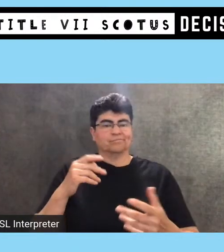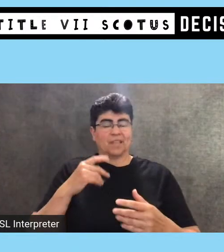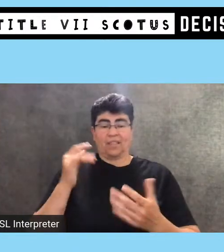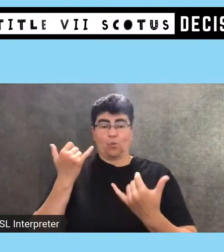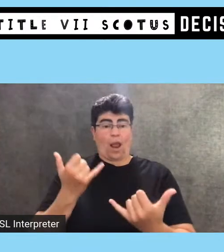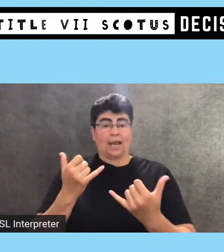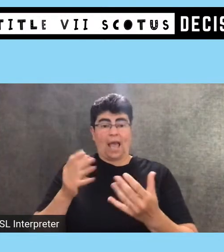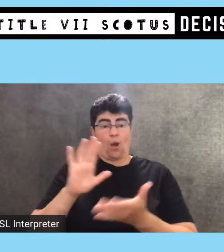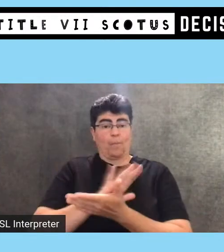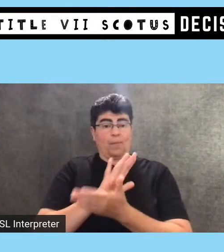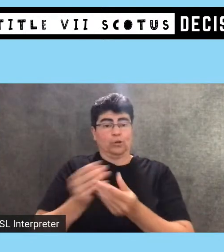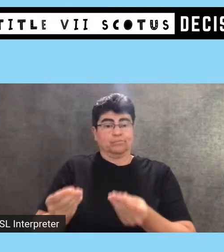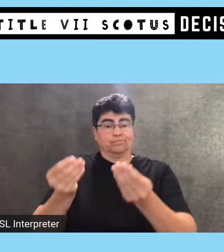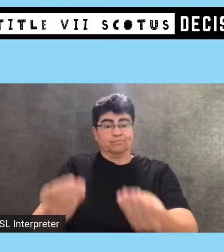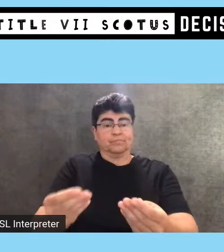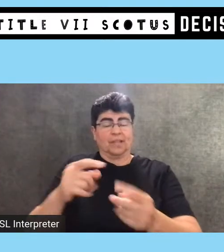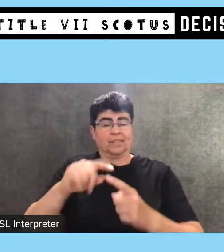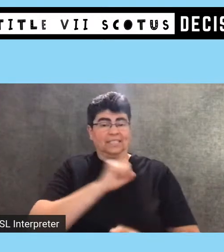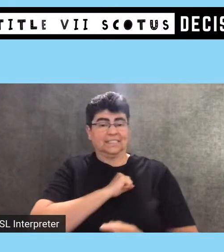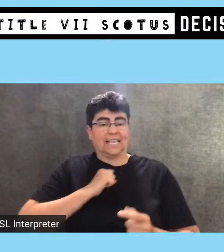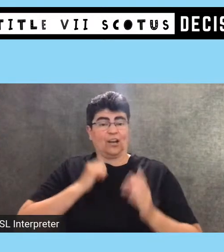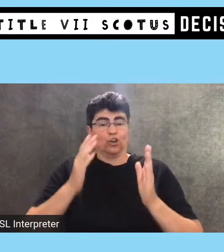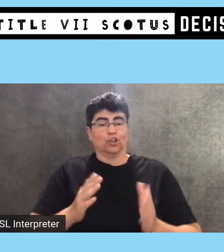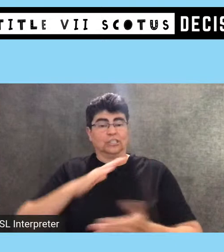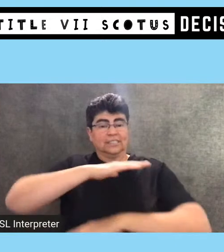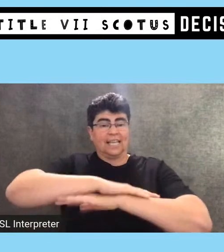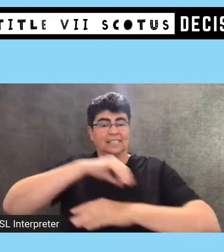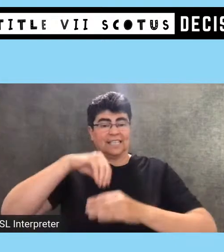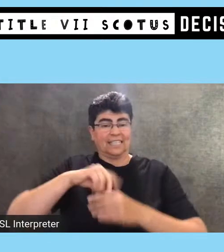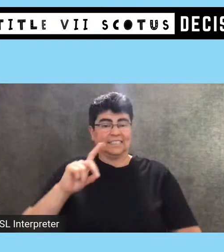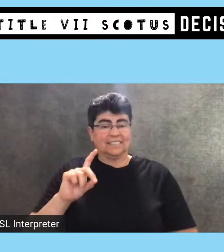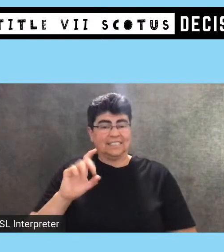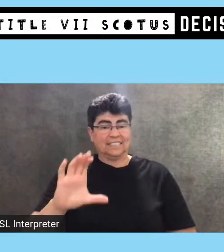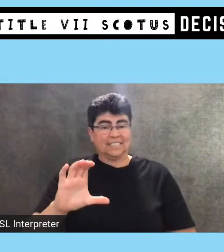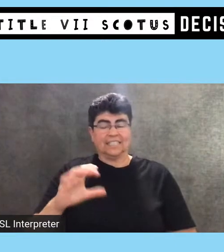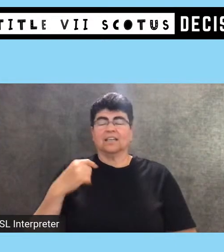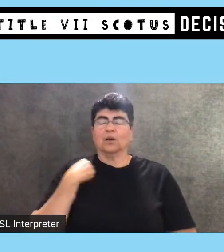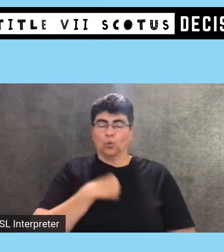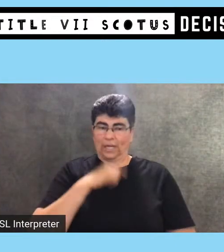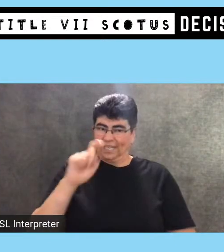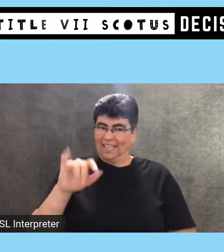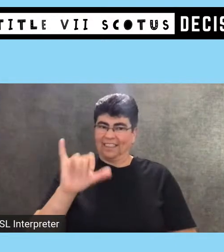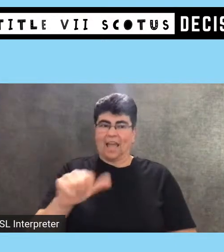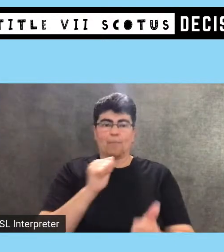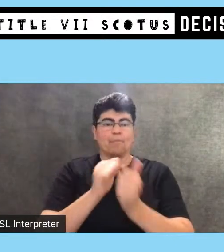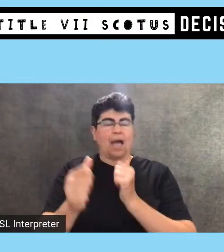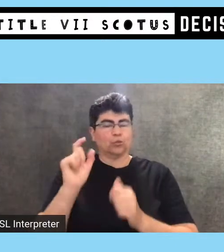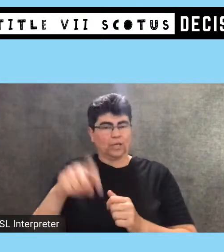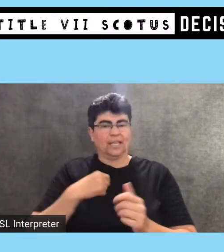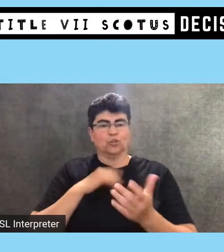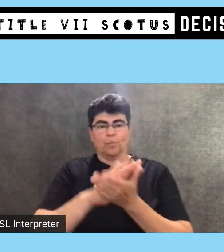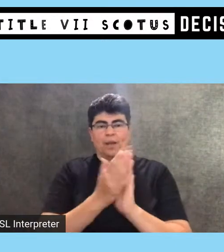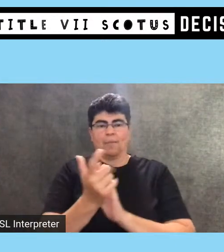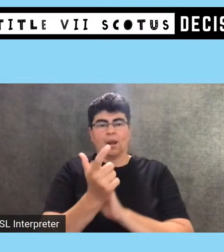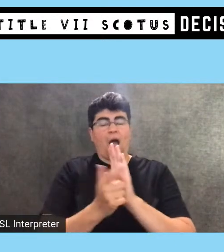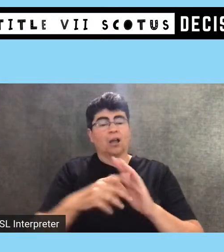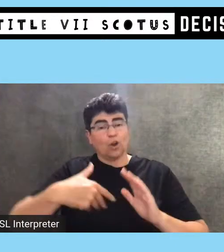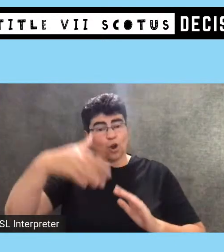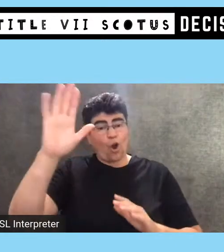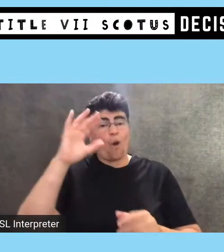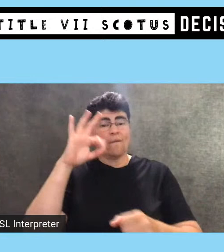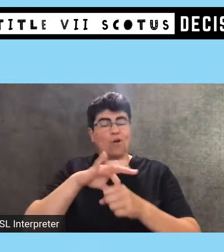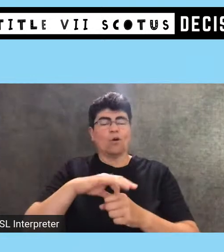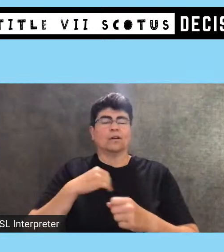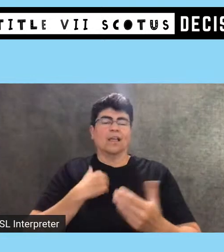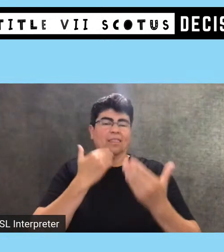in DC, and we need to get that passed. We need it to become law. So get out and vote. Thank you all for being here, and thank you